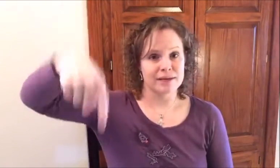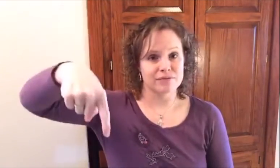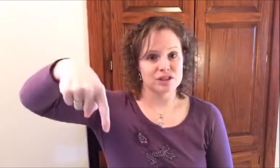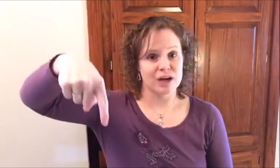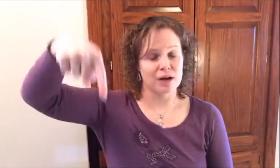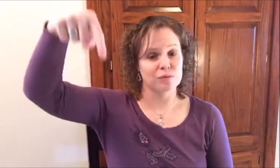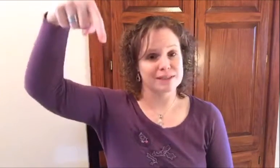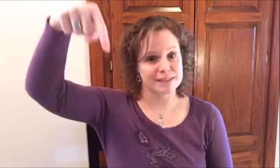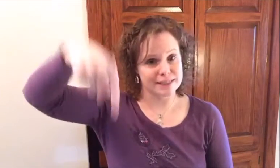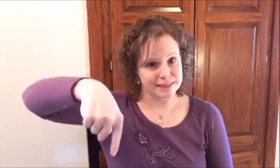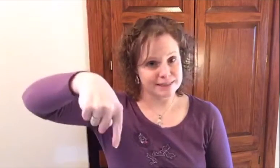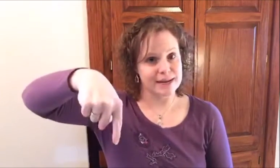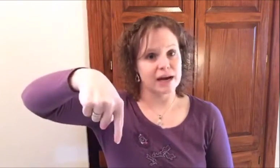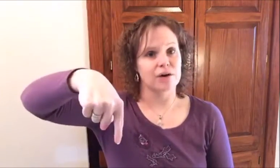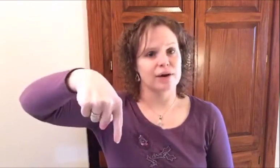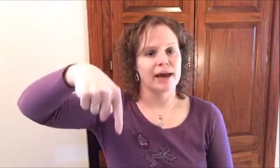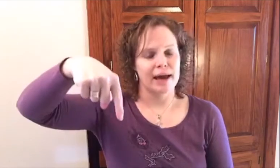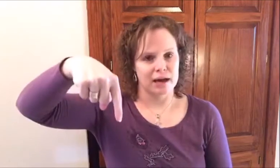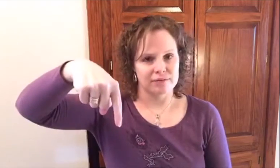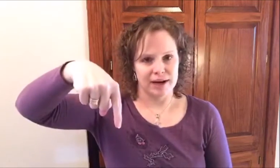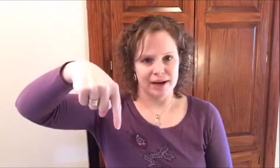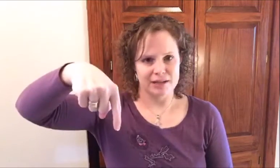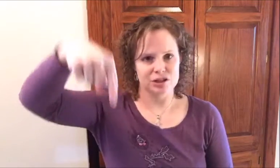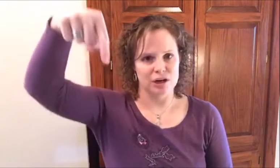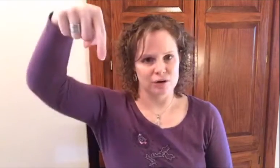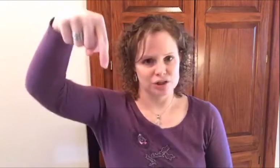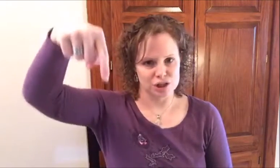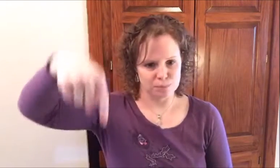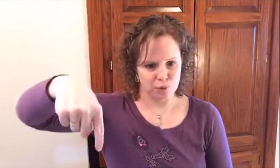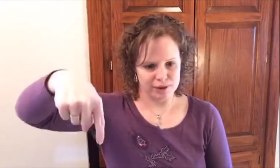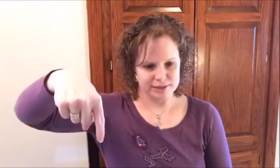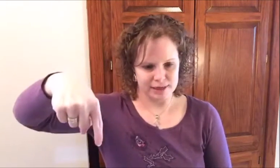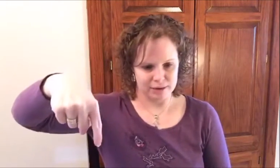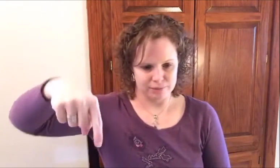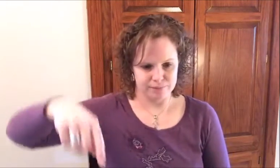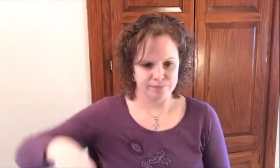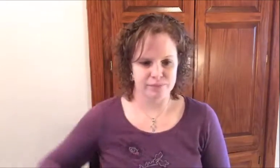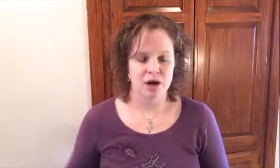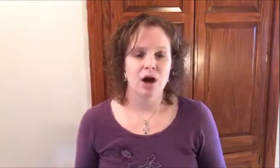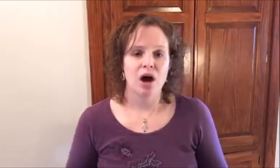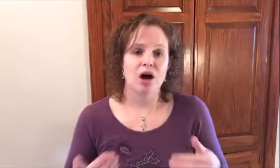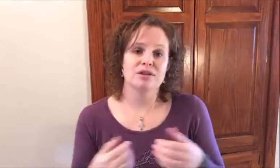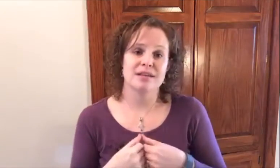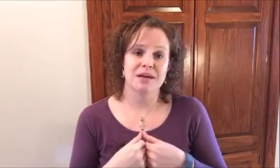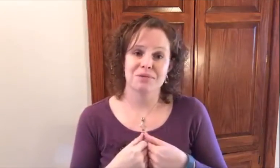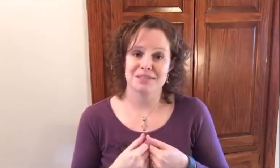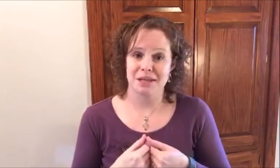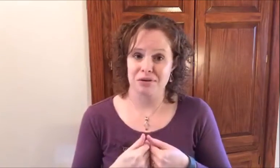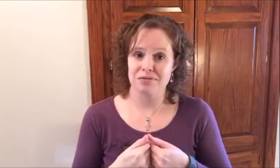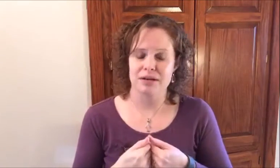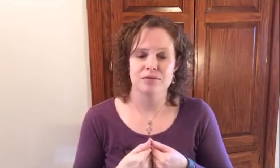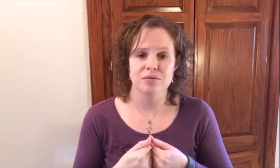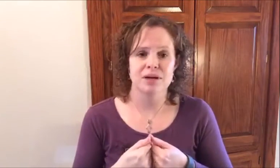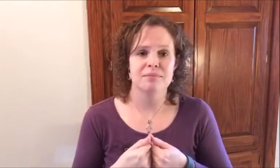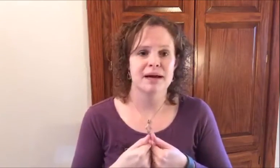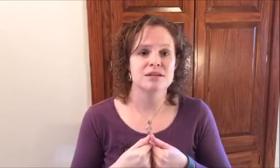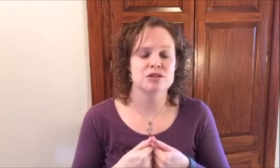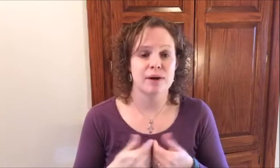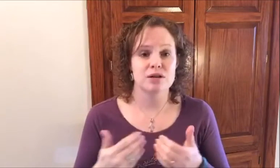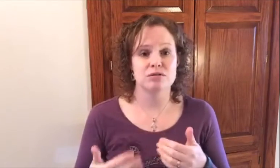If the child wants to get down out of a high chair, just point down. All done was another favorite one of mine, so I knew